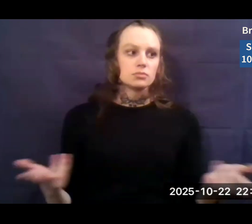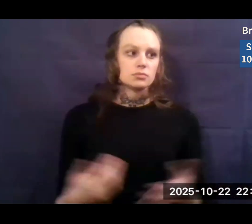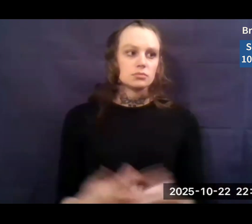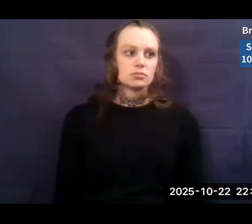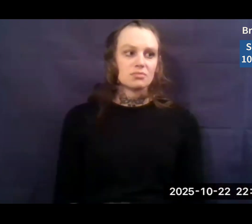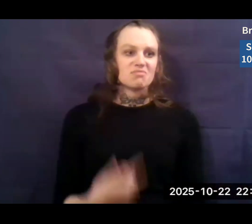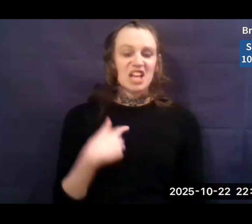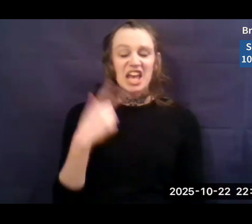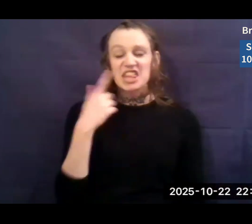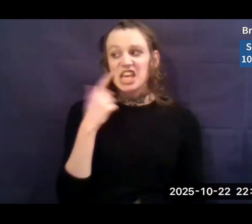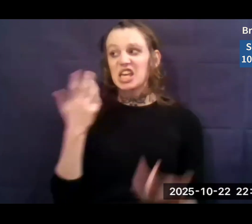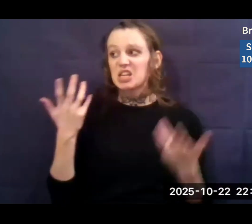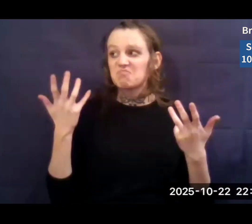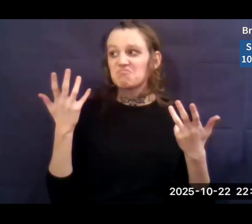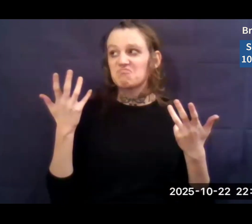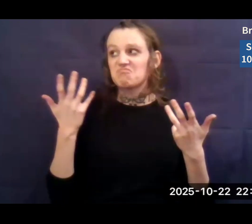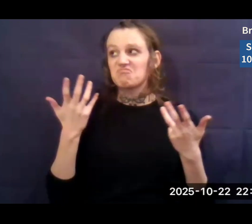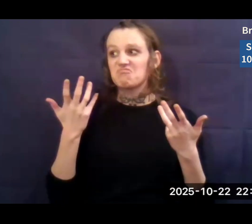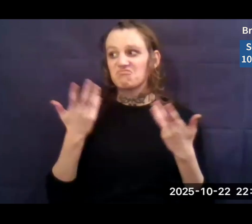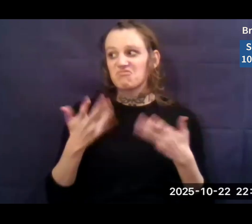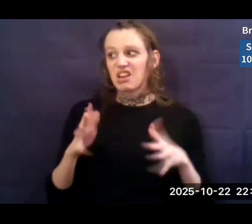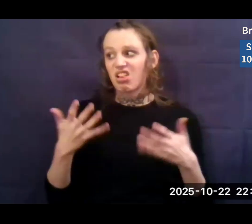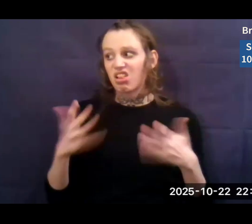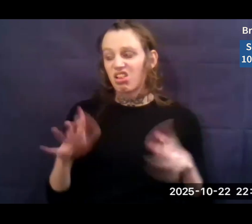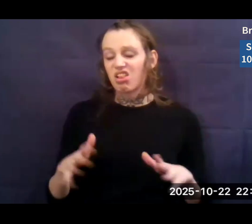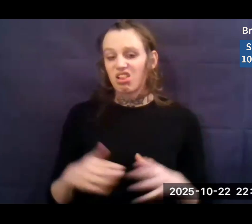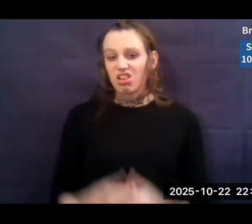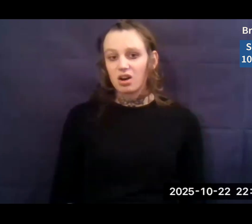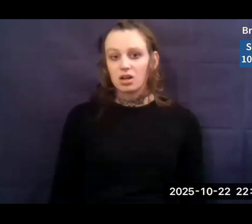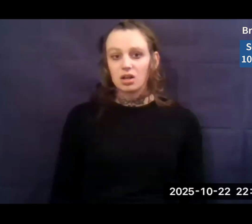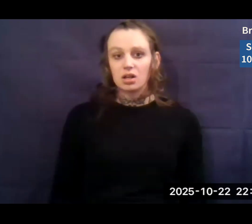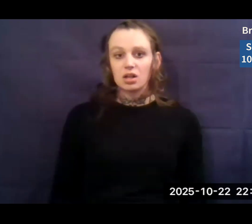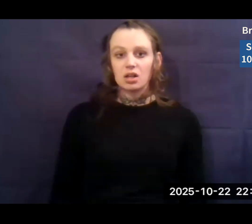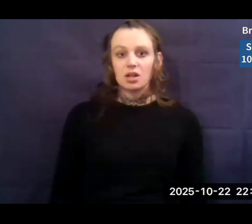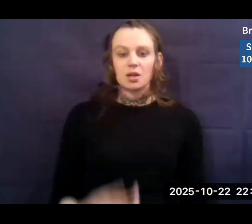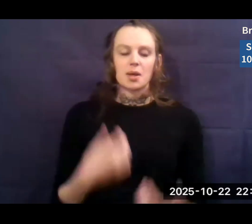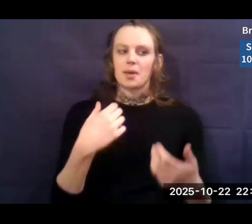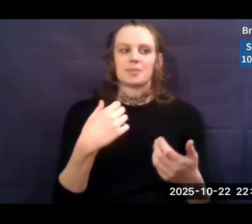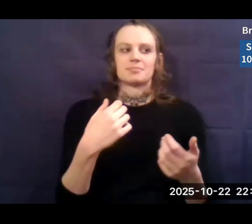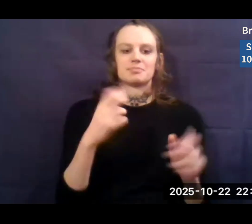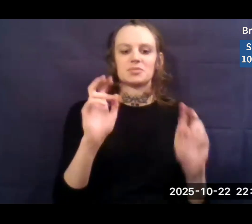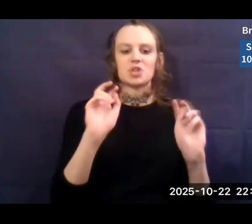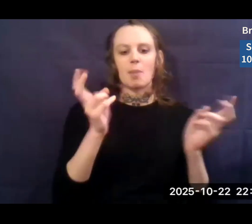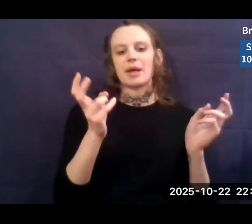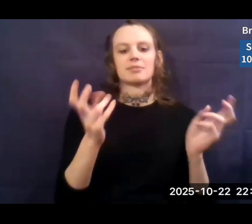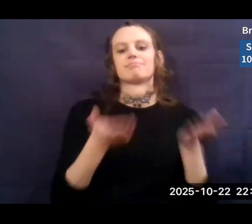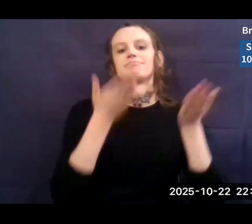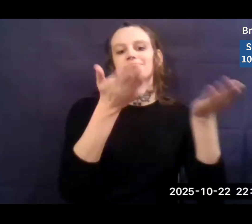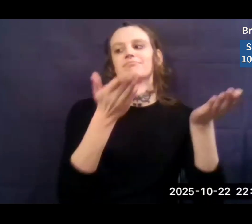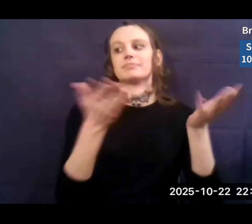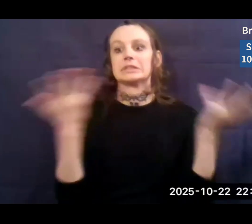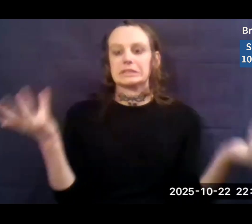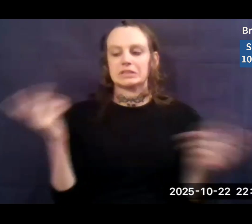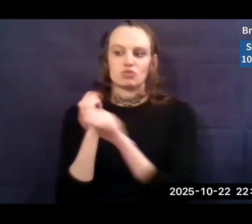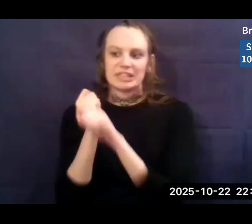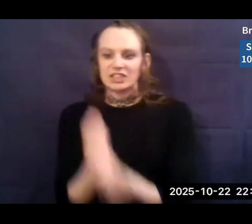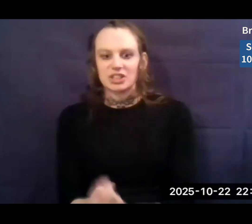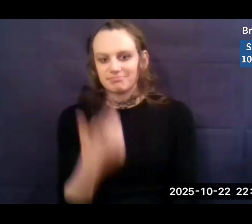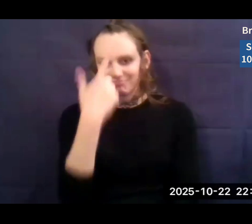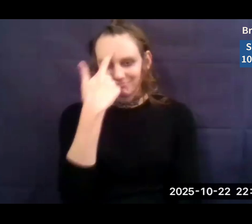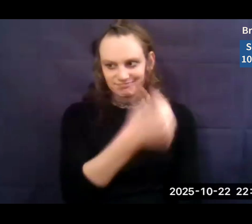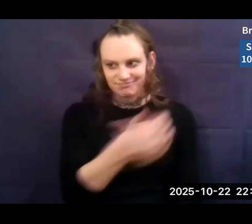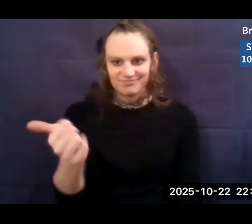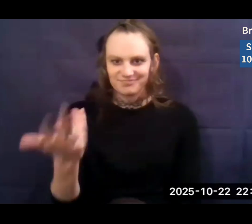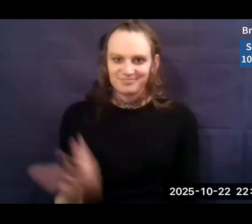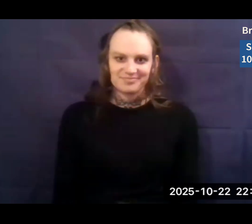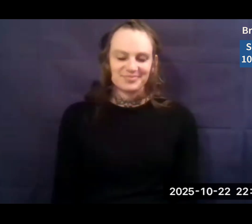I think that's about all I have to say tonight. Make a topic out of whatever traditions, I guess, or whatever you guys want to talk